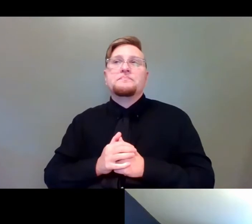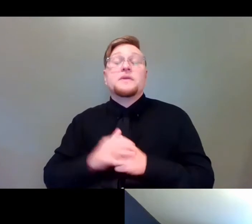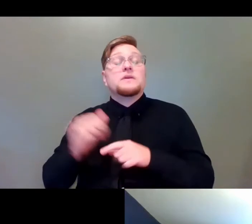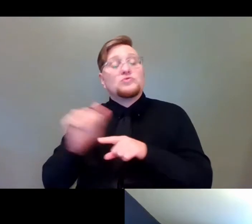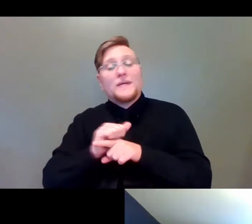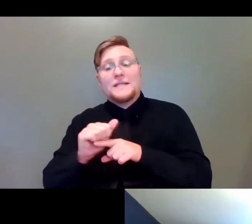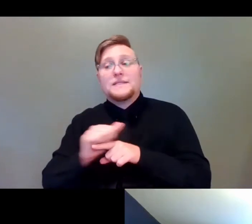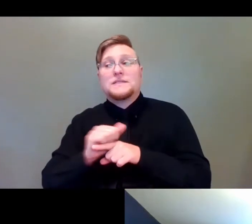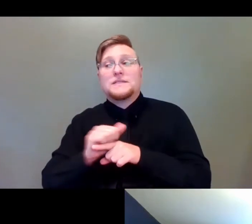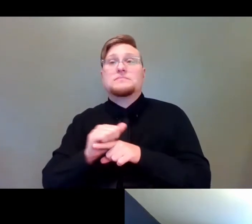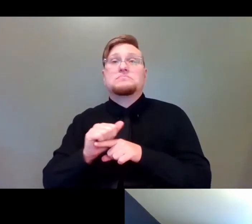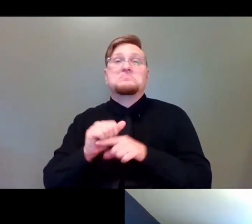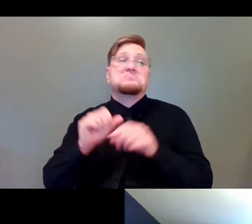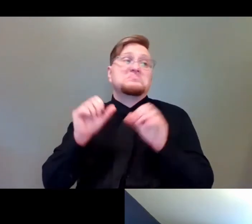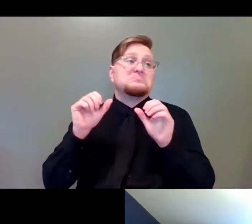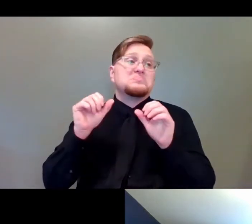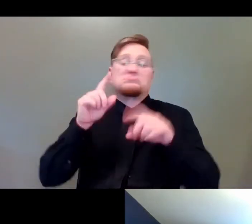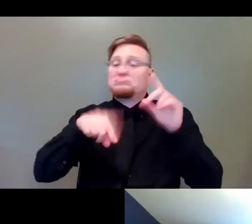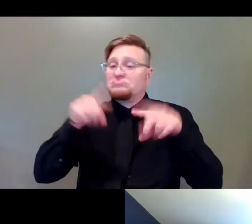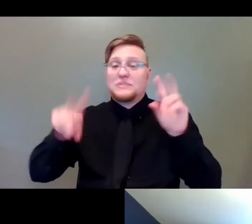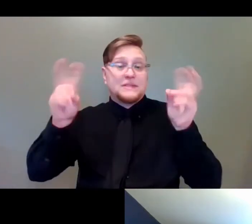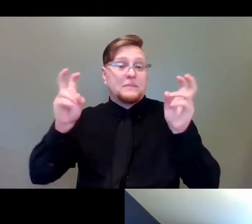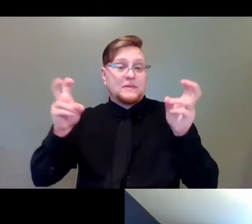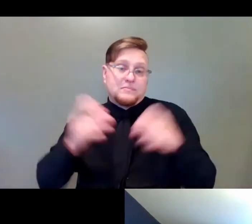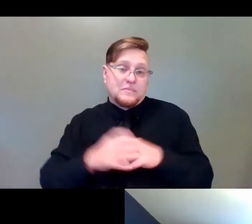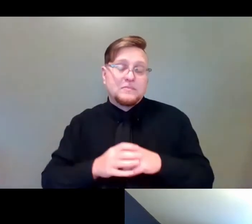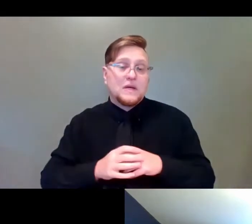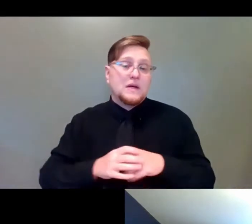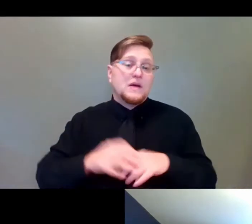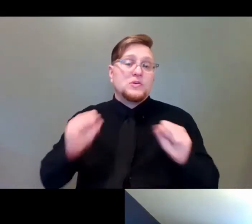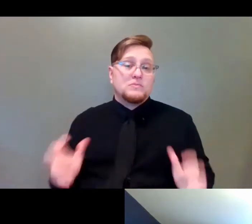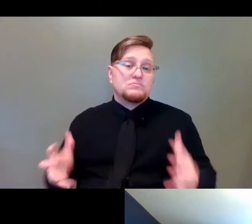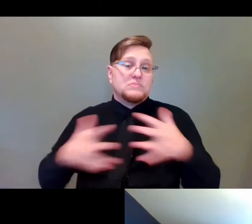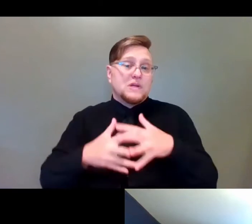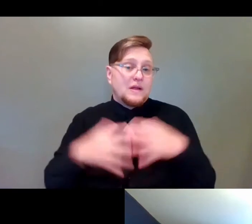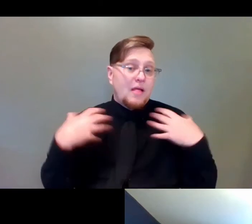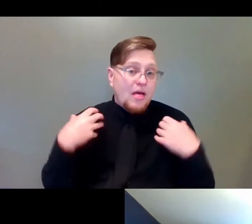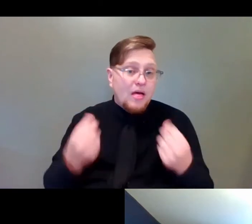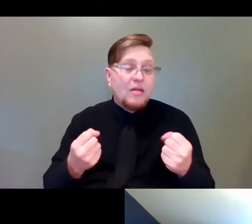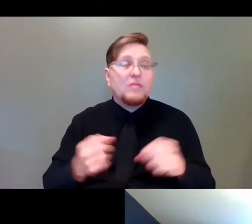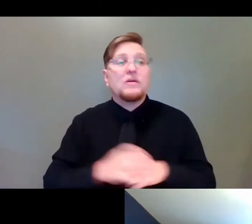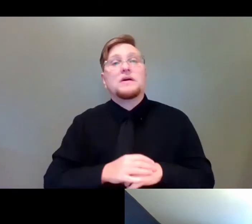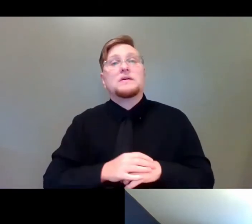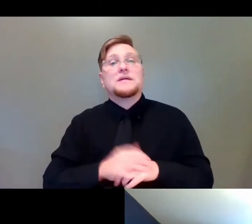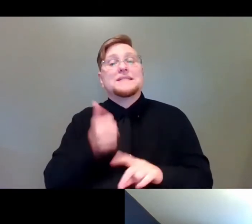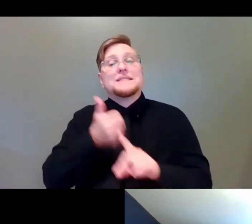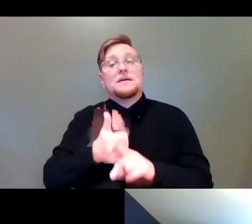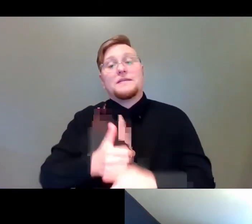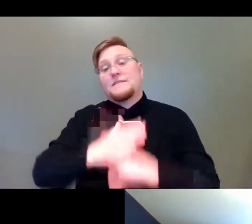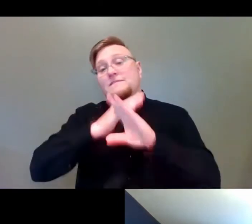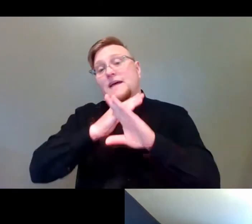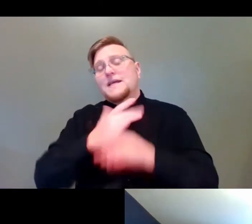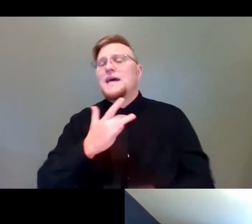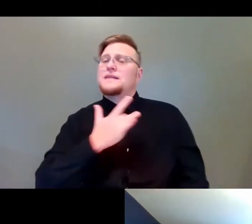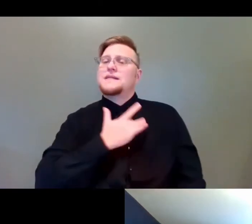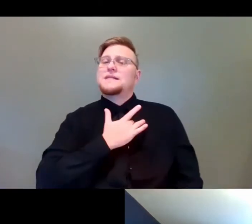maybe self-defense, whatever they're doing, they're usually partnering with a group that's a non-disability group. So